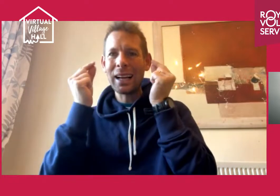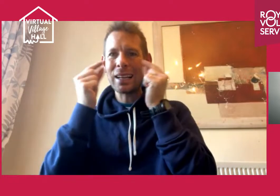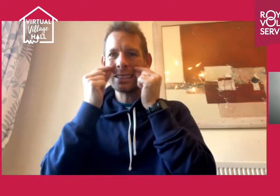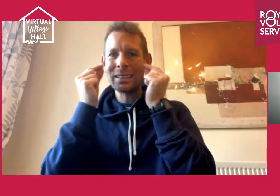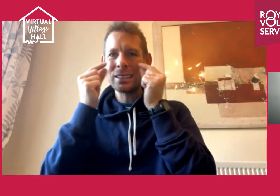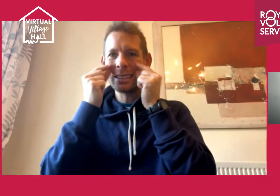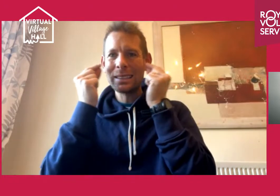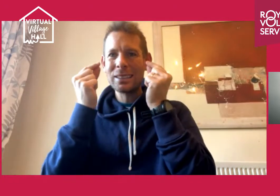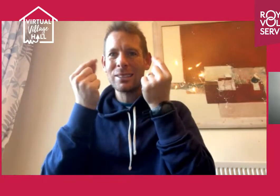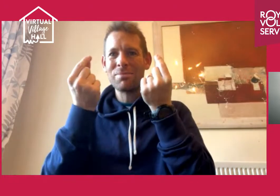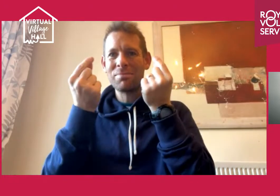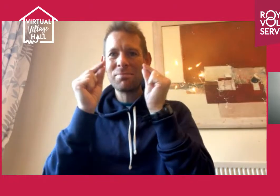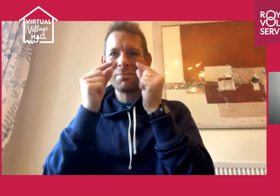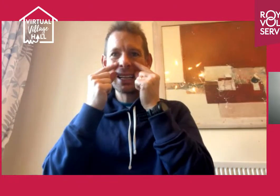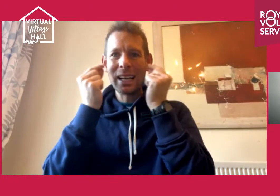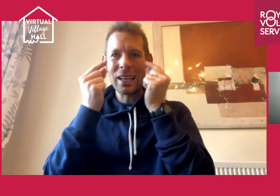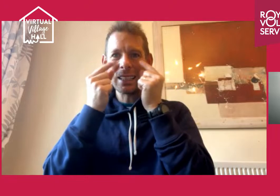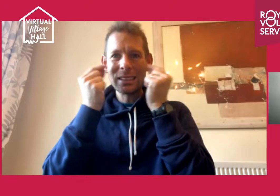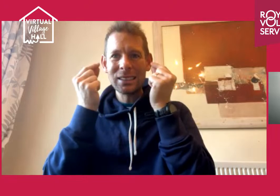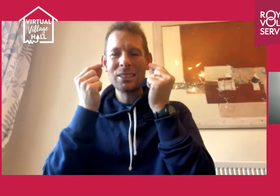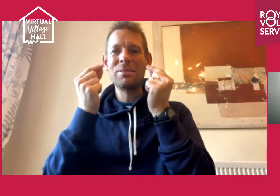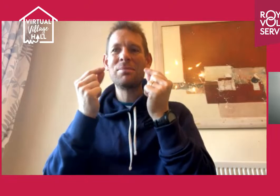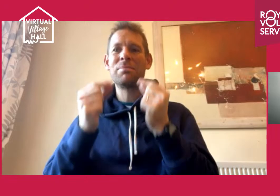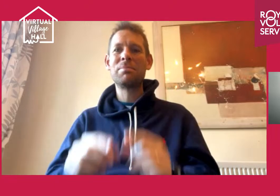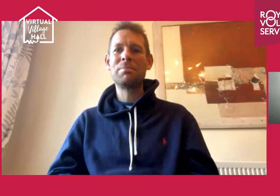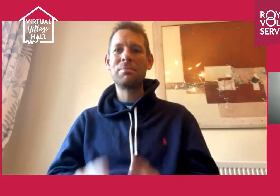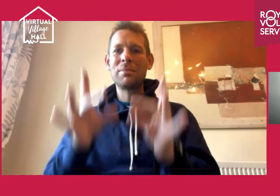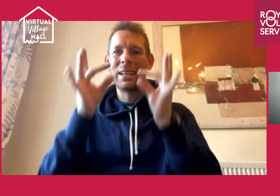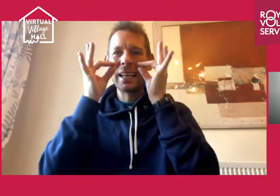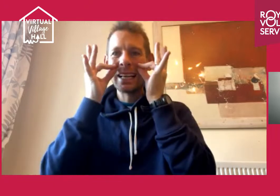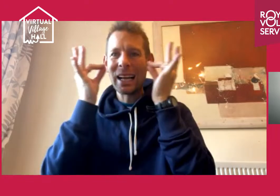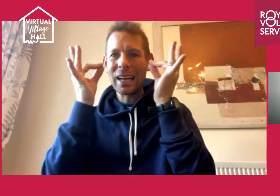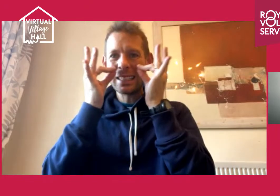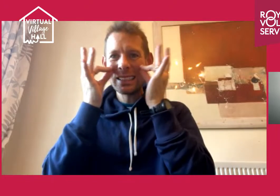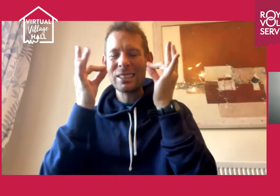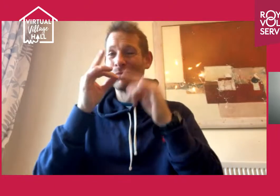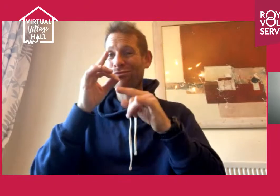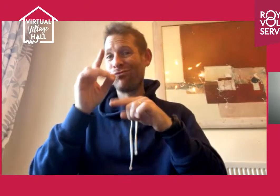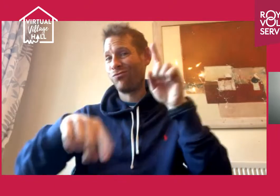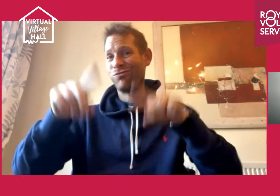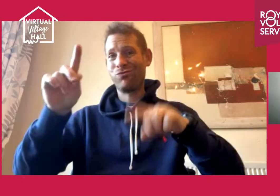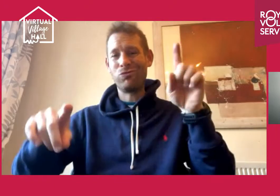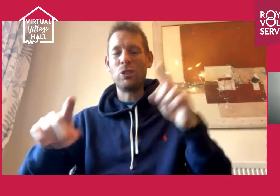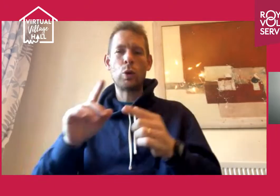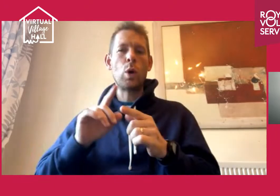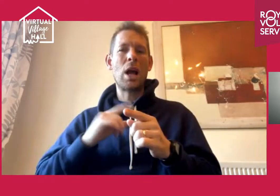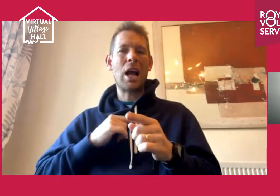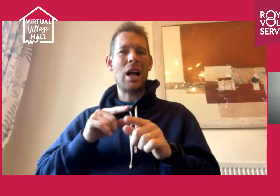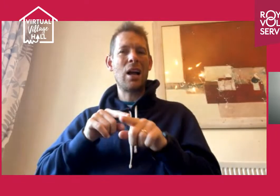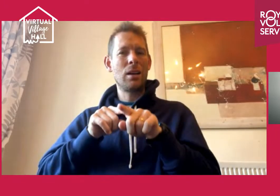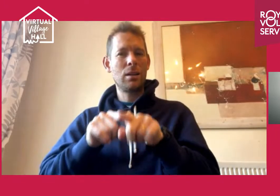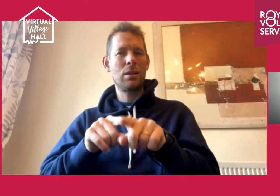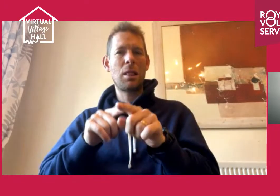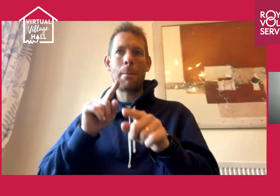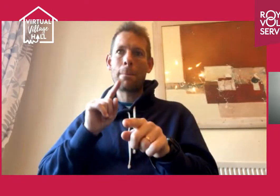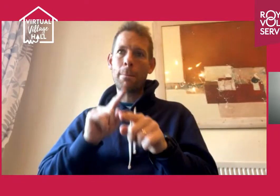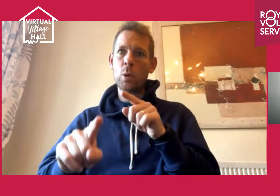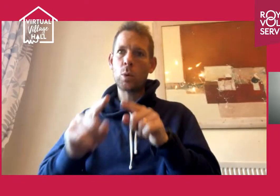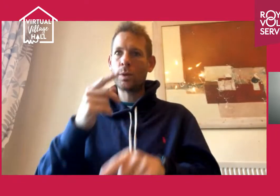Some areas even like this, just again signifying the whiskers, but under just a different way. It's just regional variations are slightly